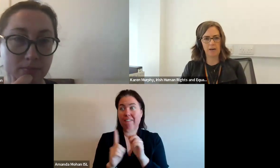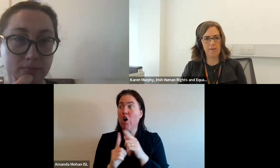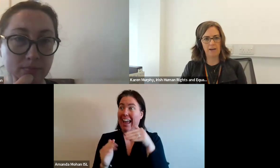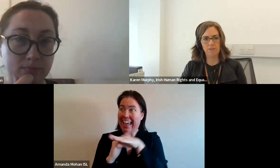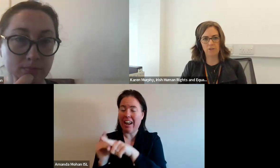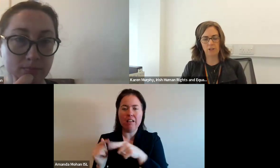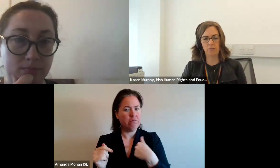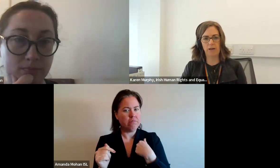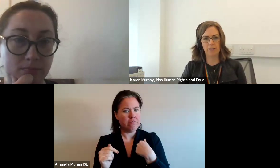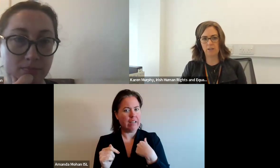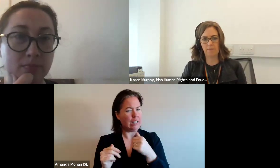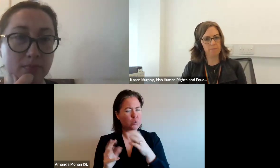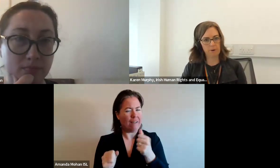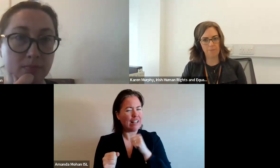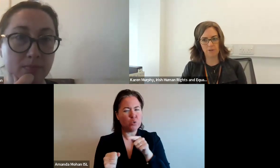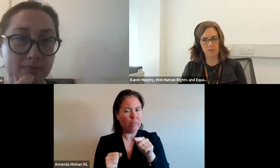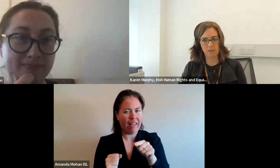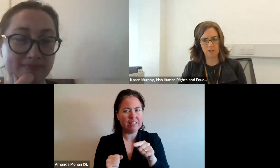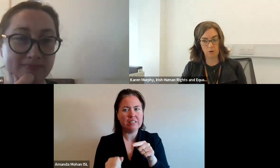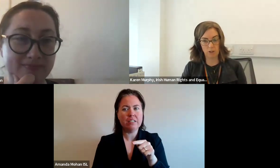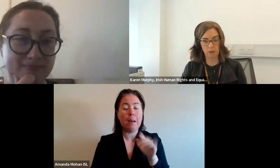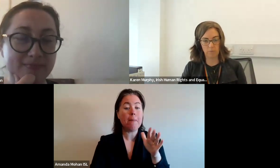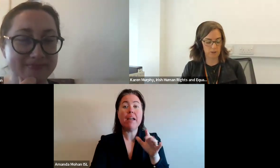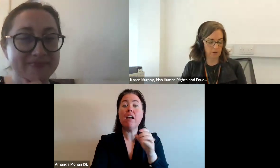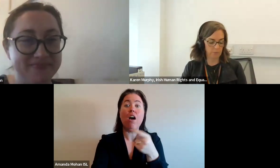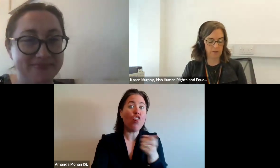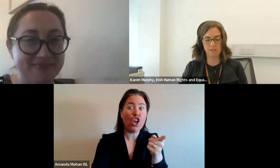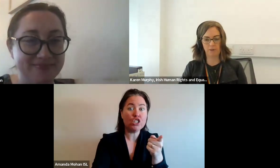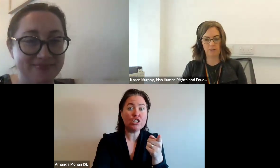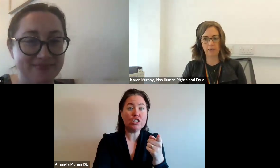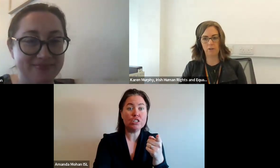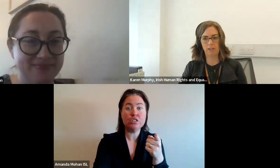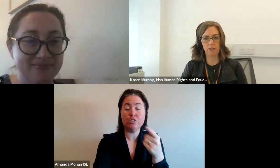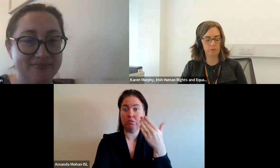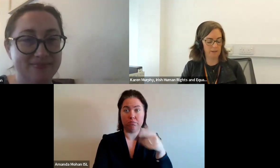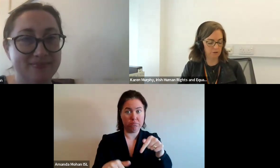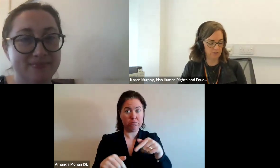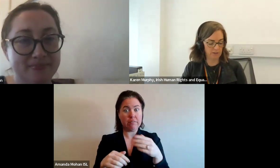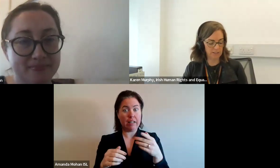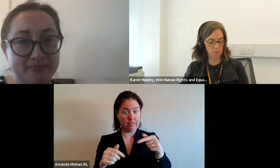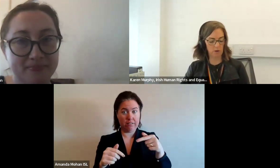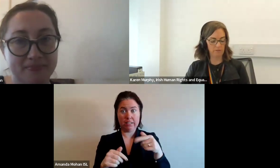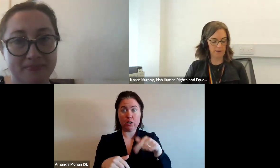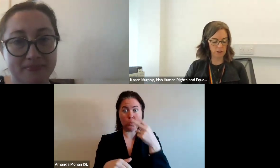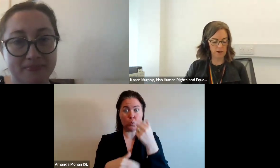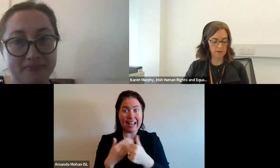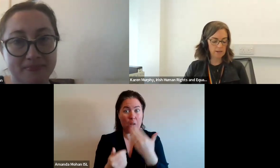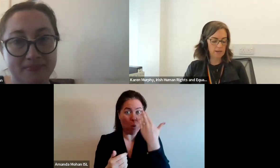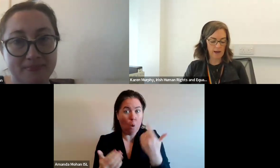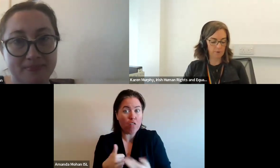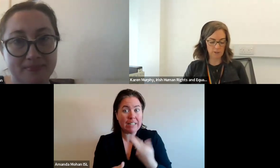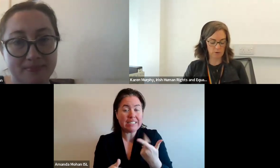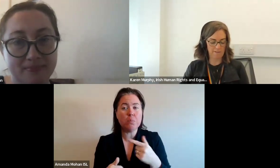not something I have an answer to, and perhaps others on the call do, but that's something we can look into and try to find out more information